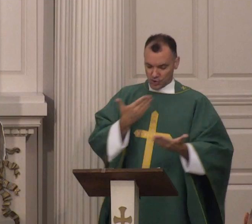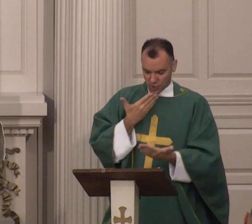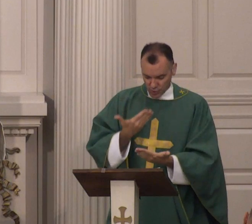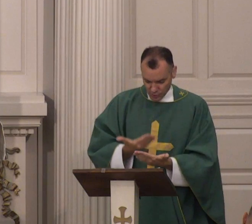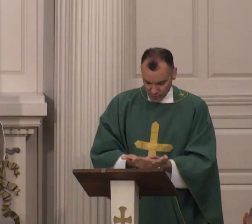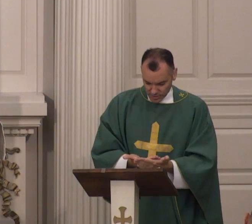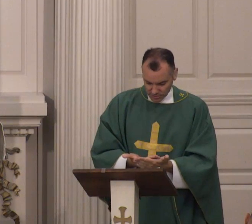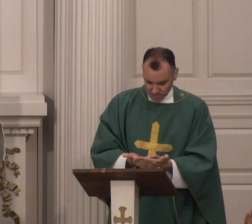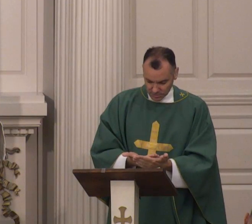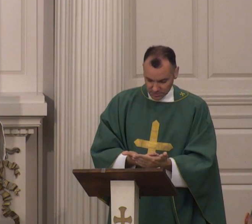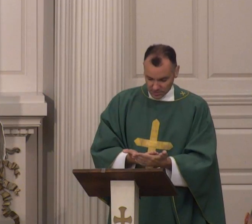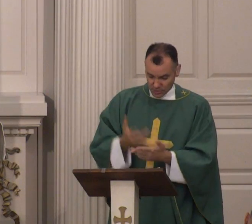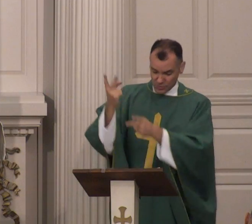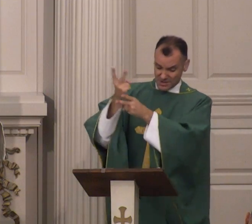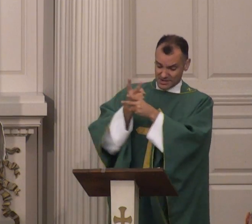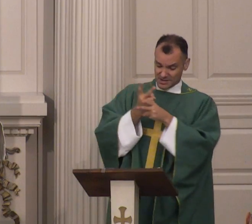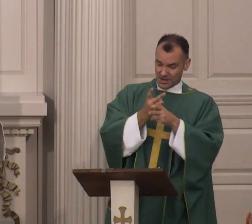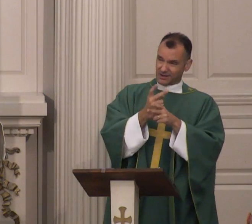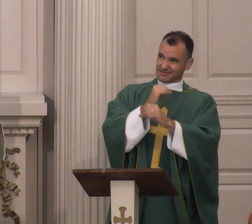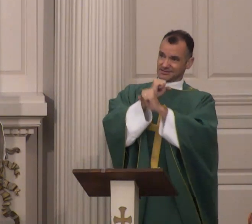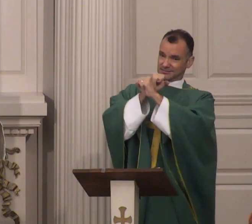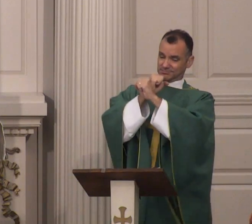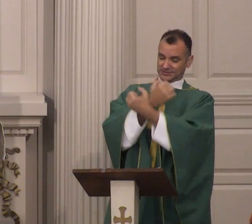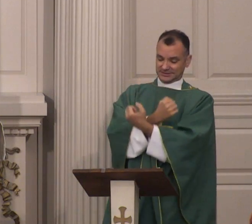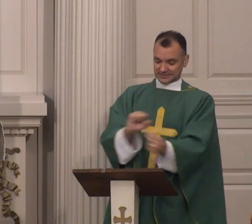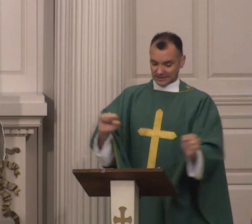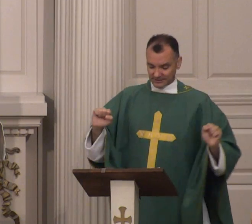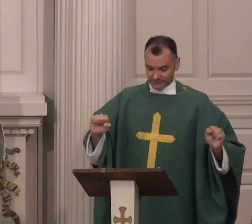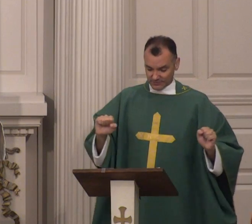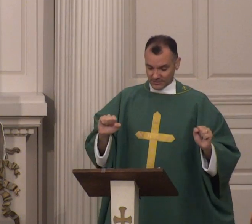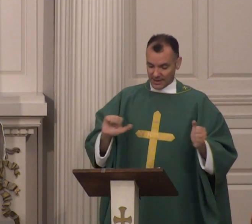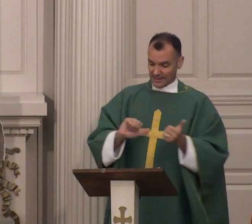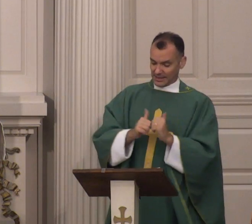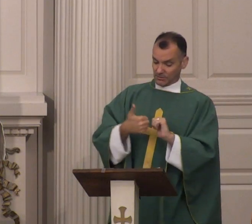Through Christ our Lord.